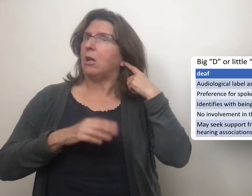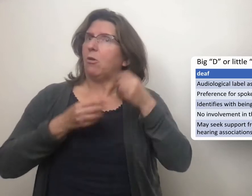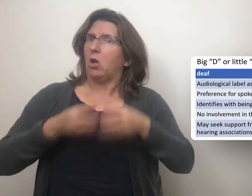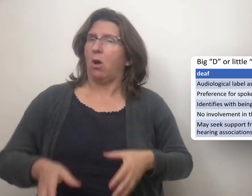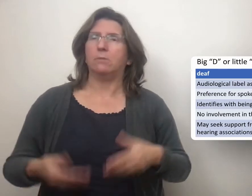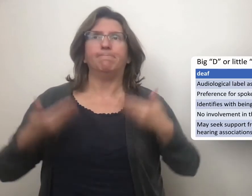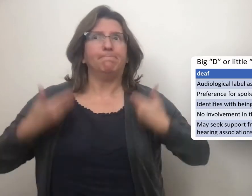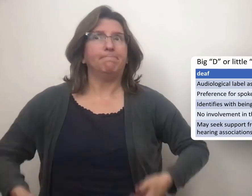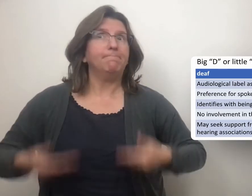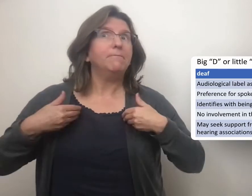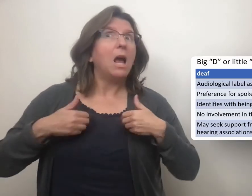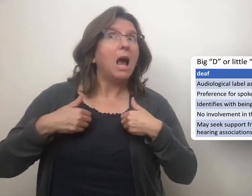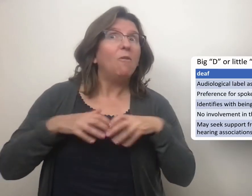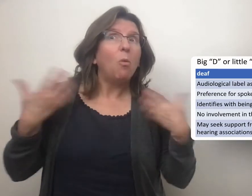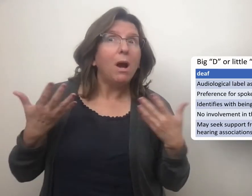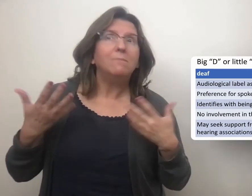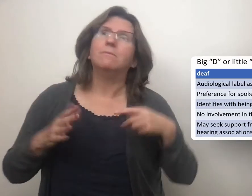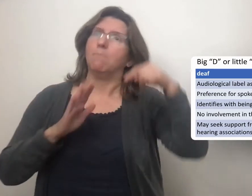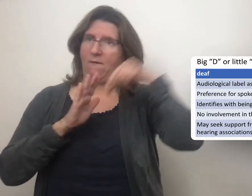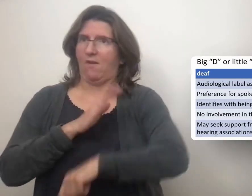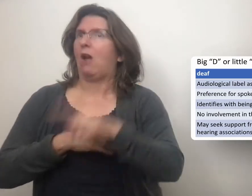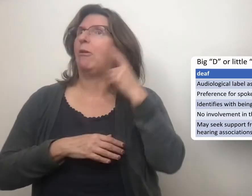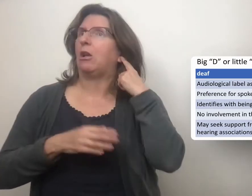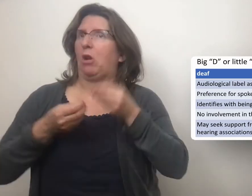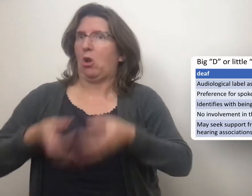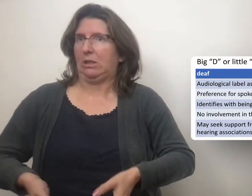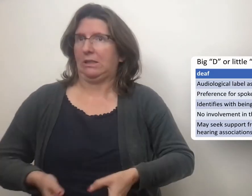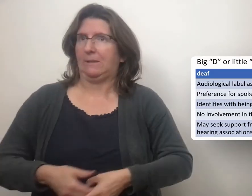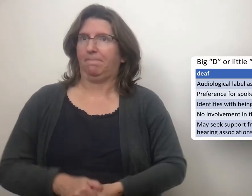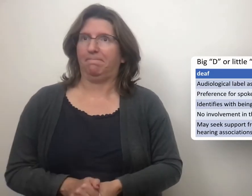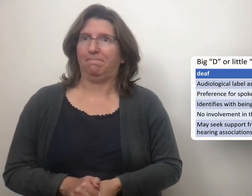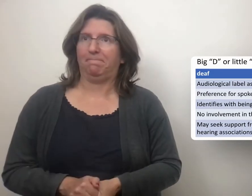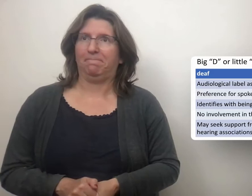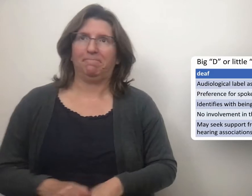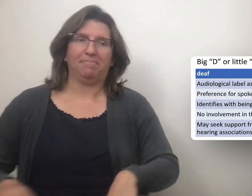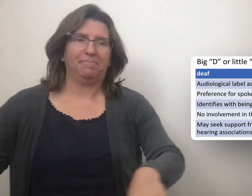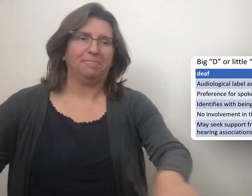profound. I myself have what's audiologically labeled a profound hearing loss.